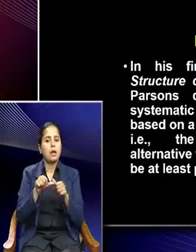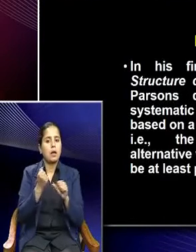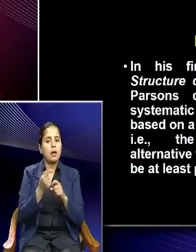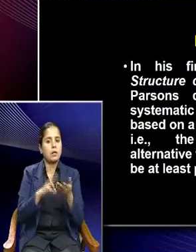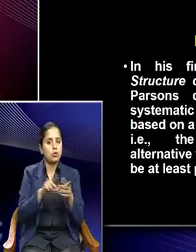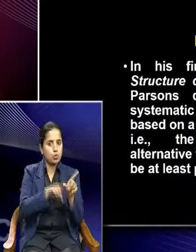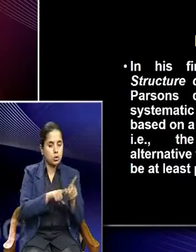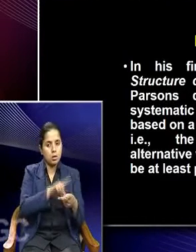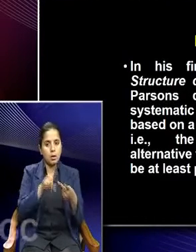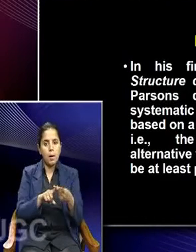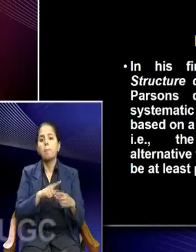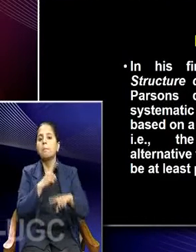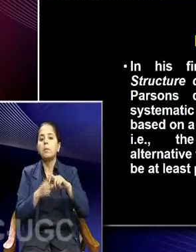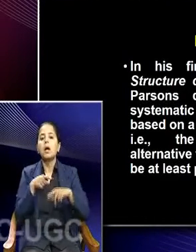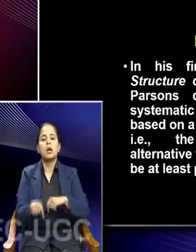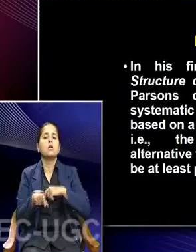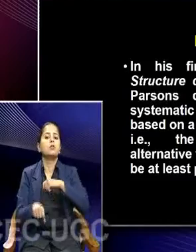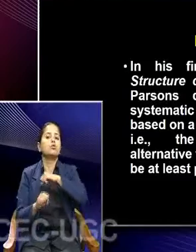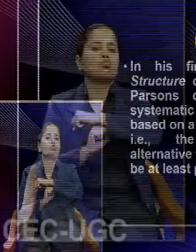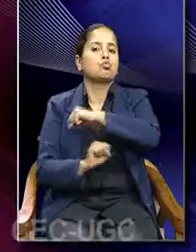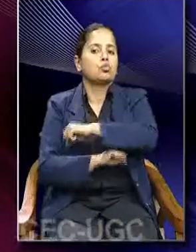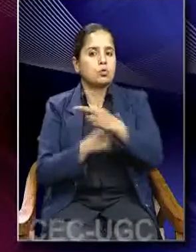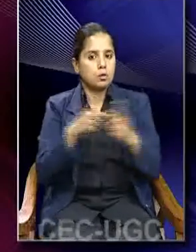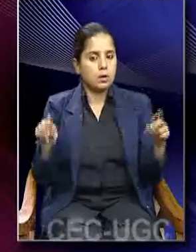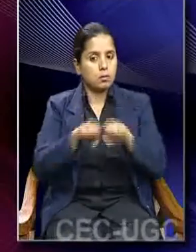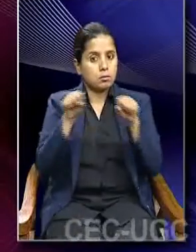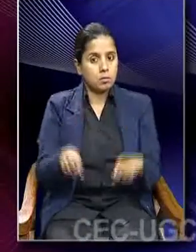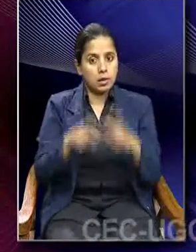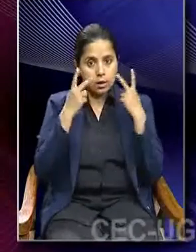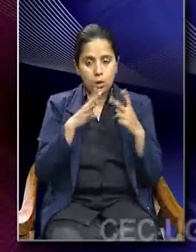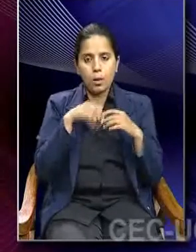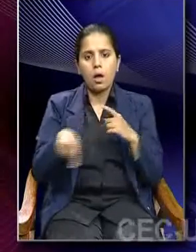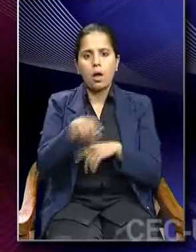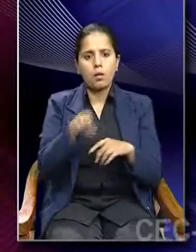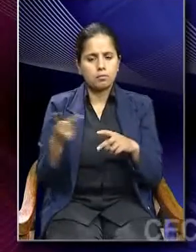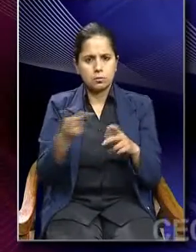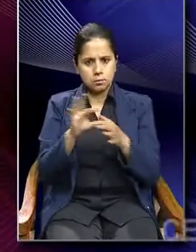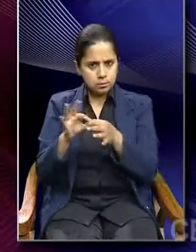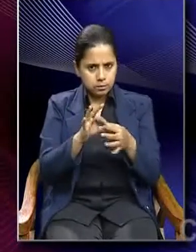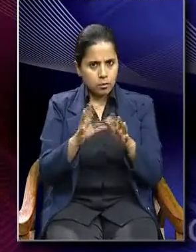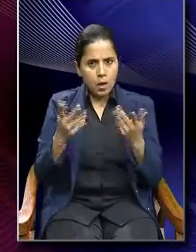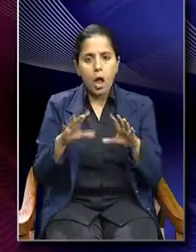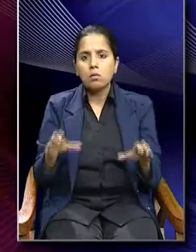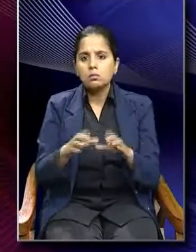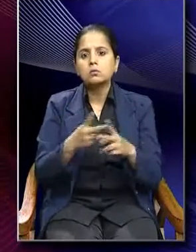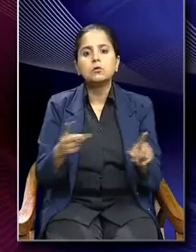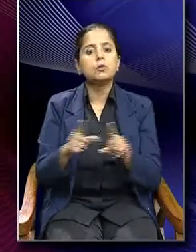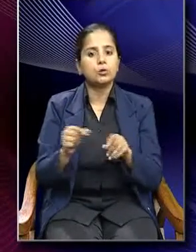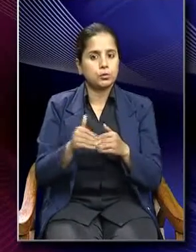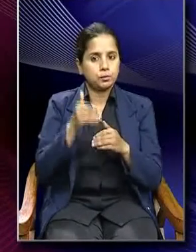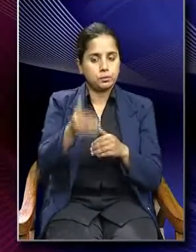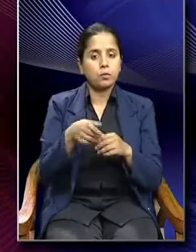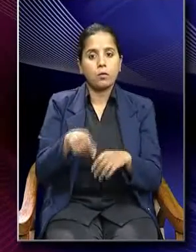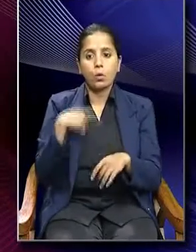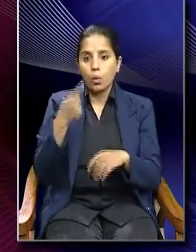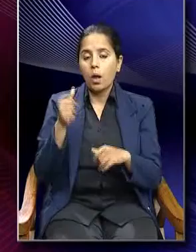and the structure that will interact in order to produce a action. That is, an